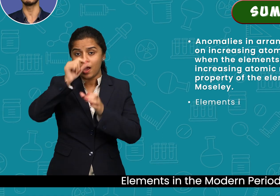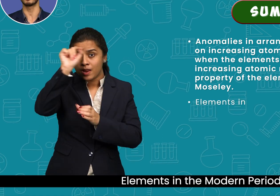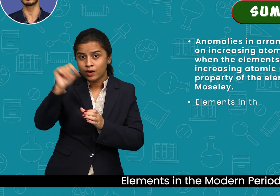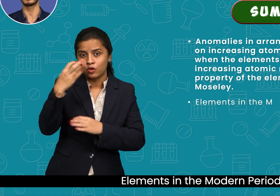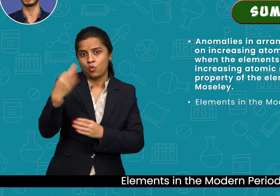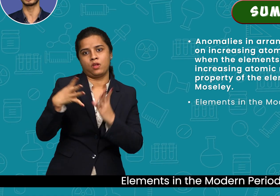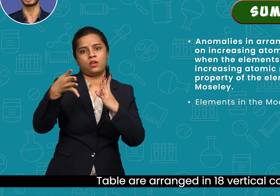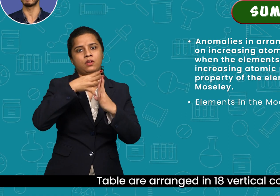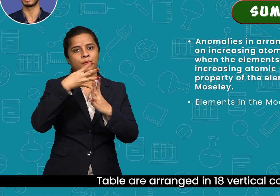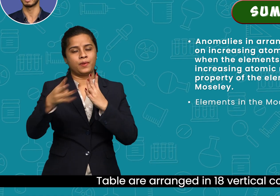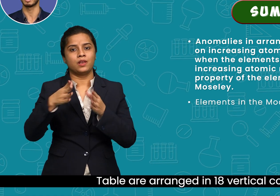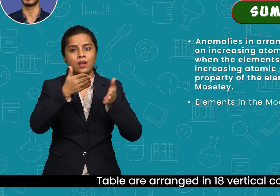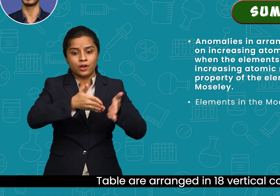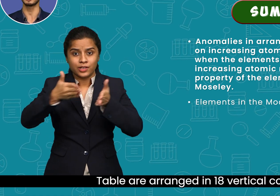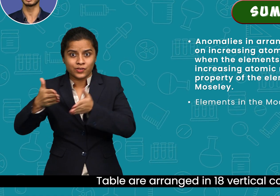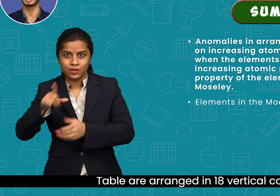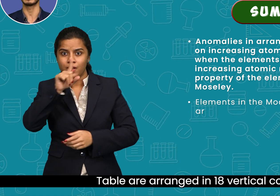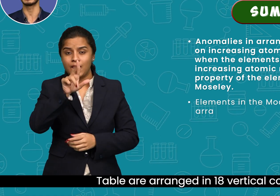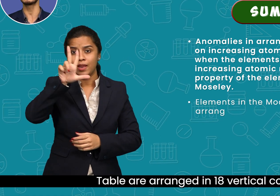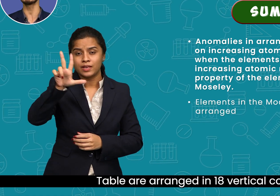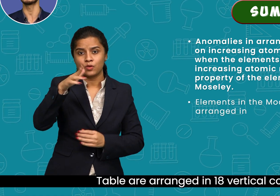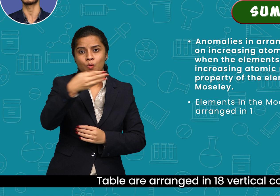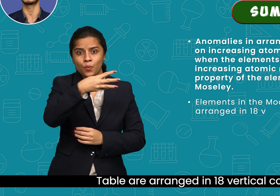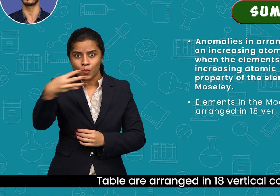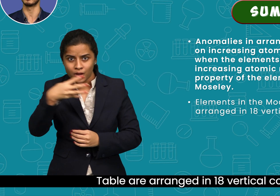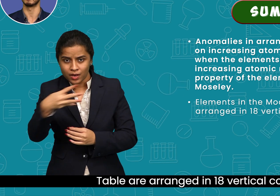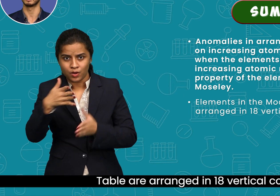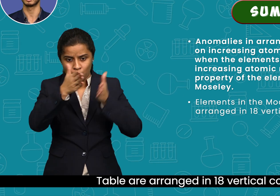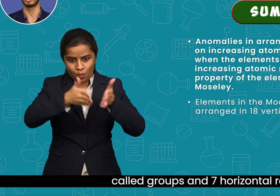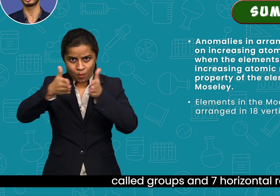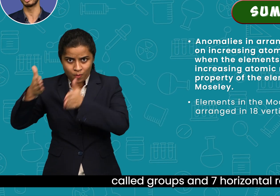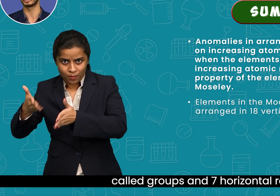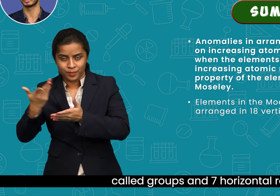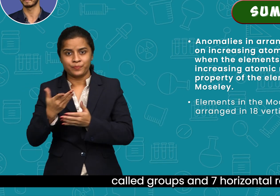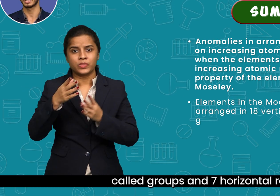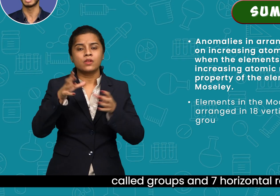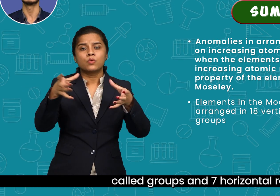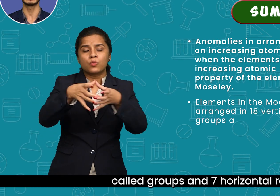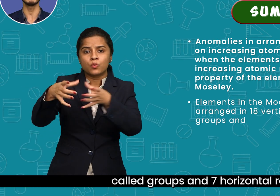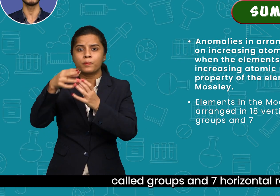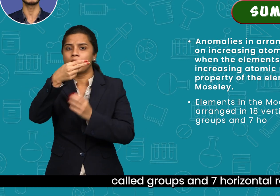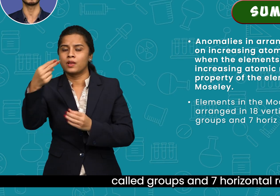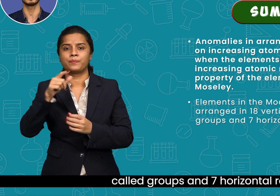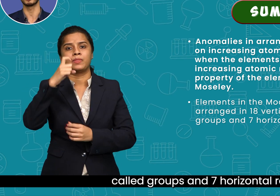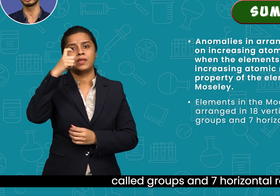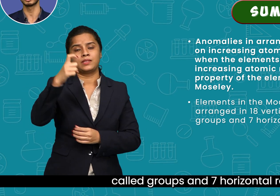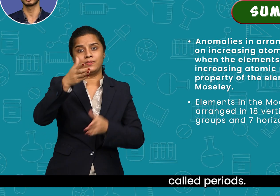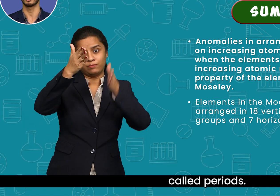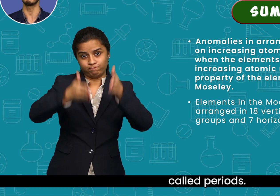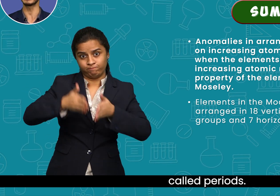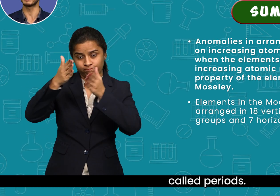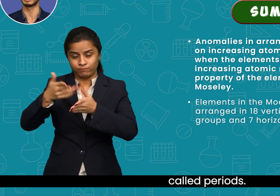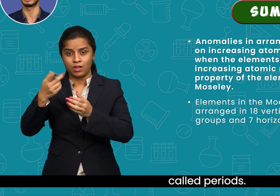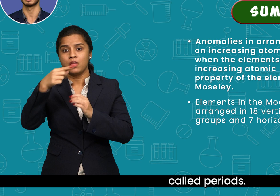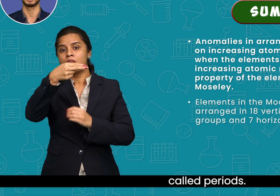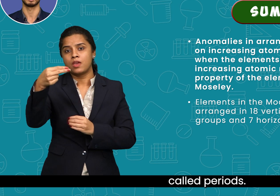Elements in the modern periodic table are arranged in 18 vertical columns called groups and 7 horizontal rows